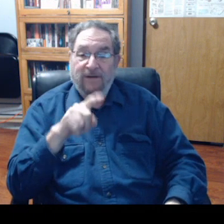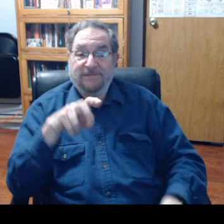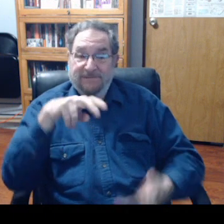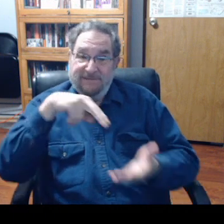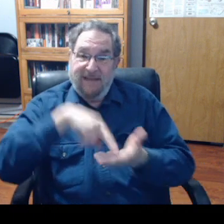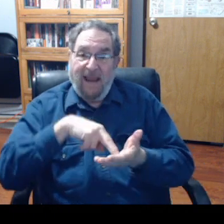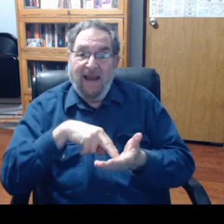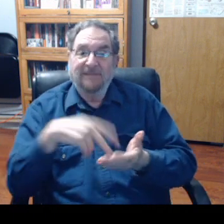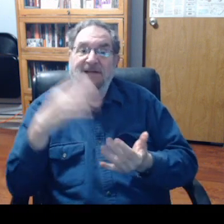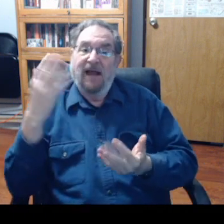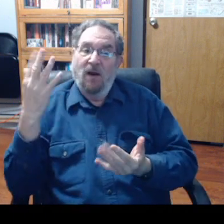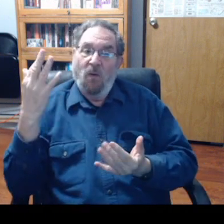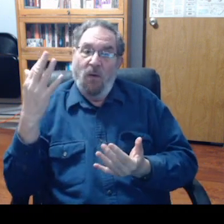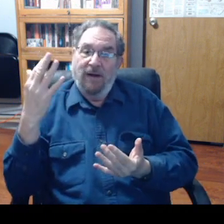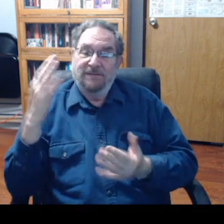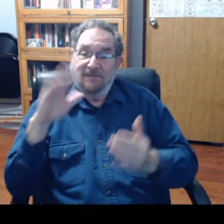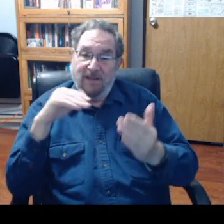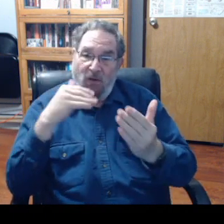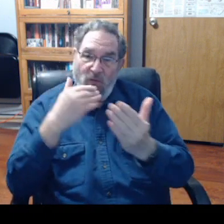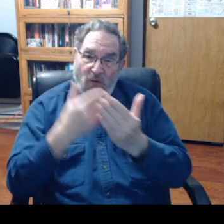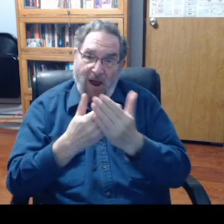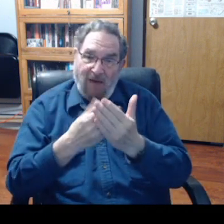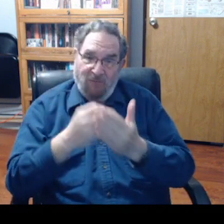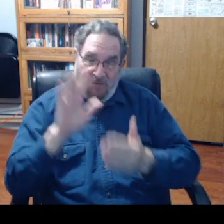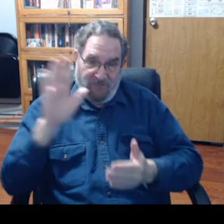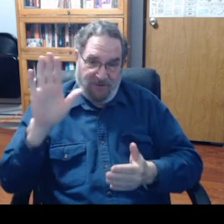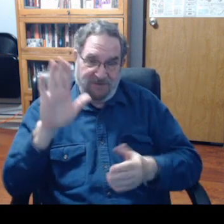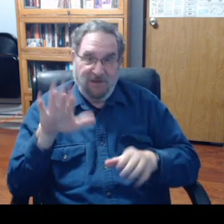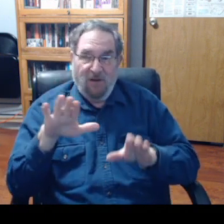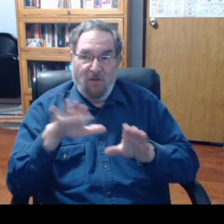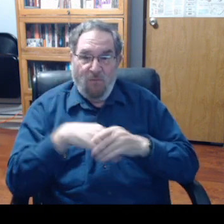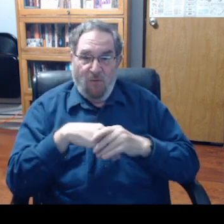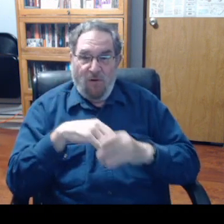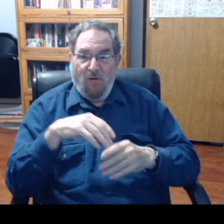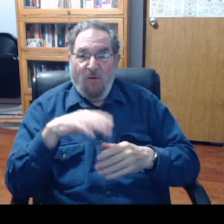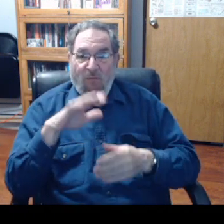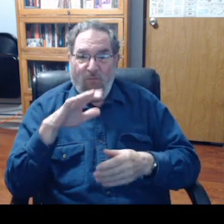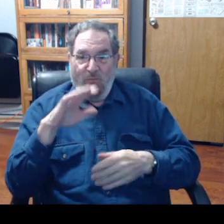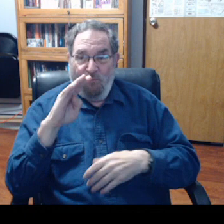where he stands and awaits the arrival of his